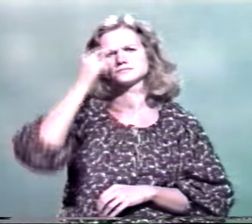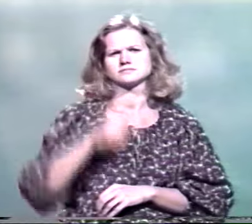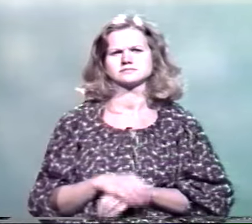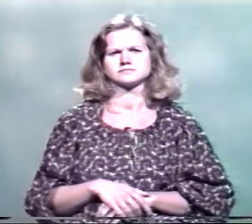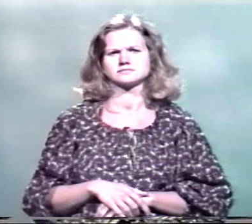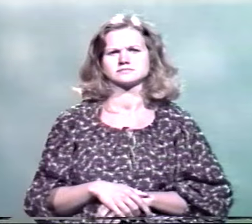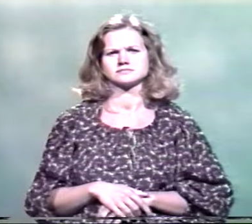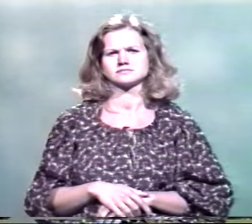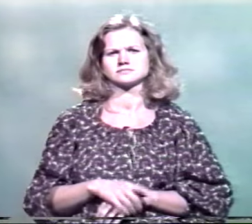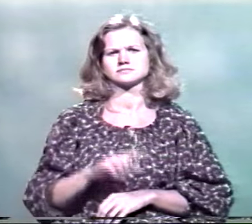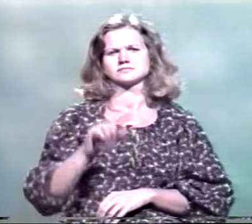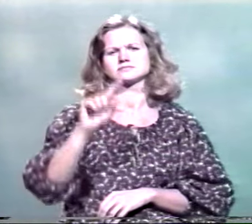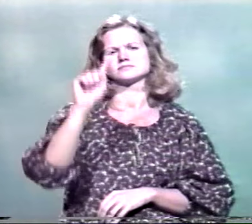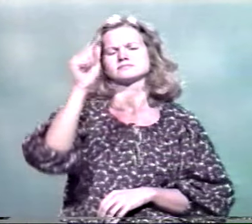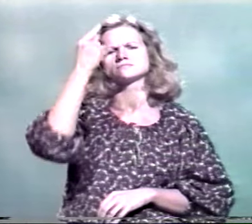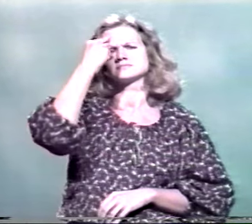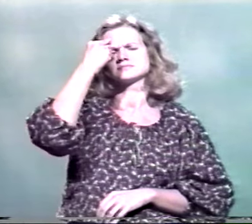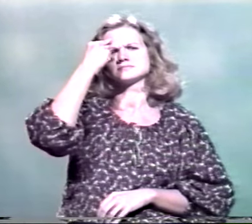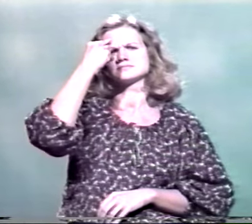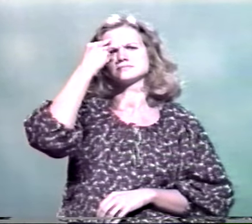to just remember something,